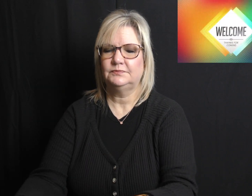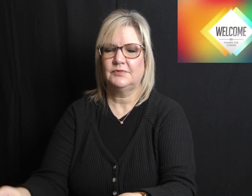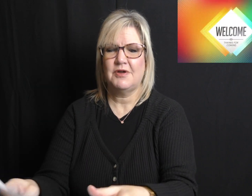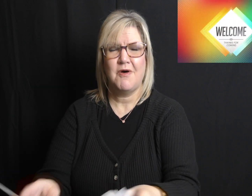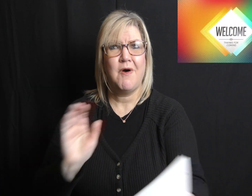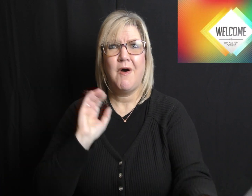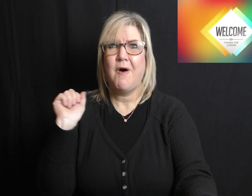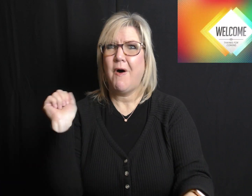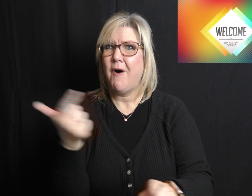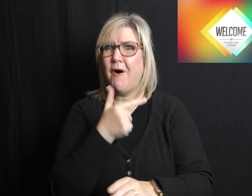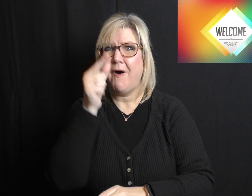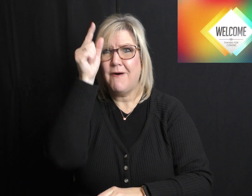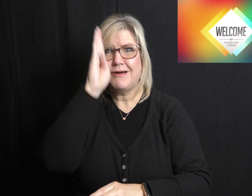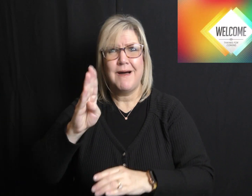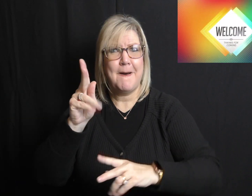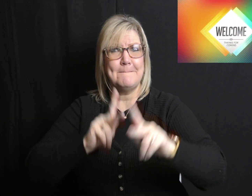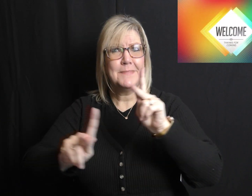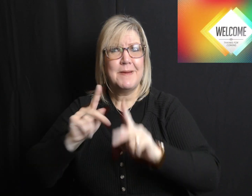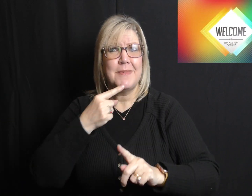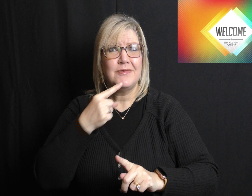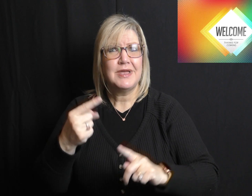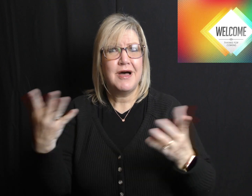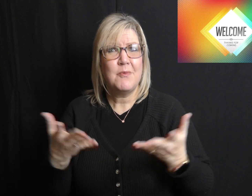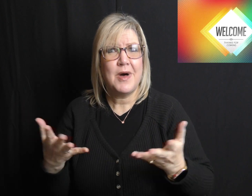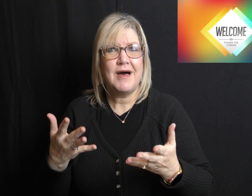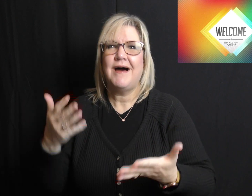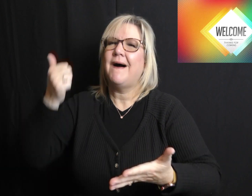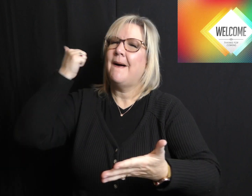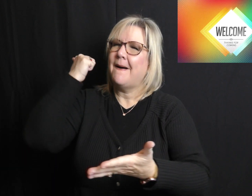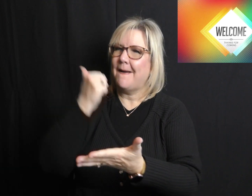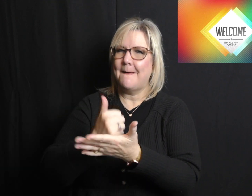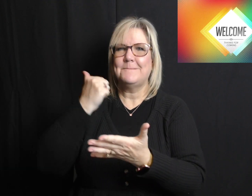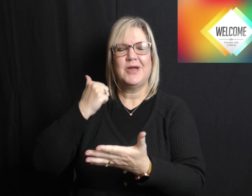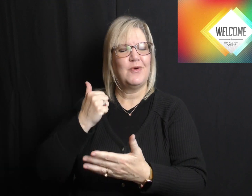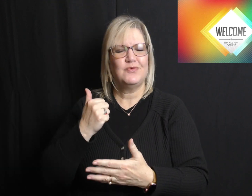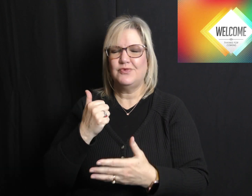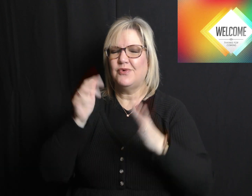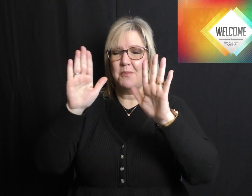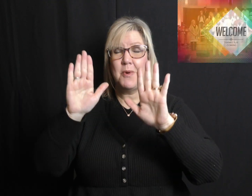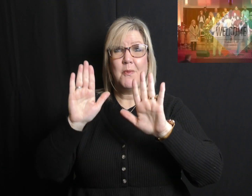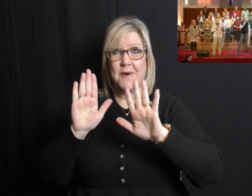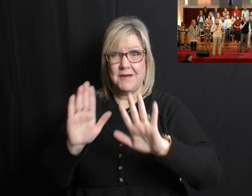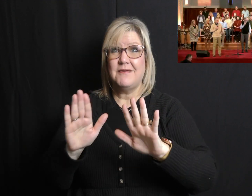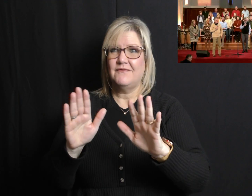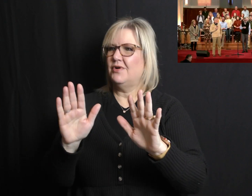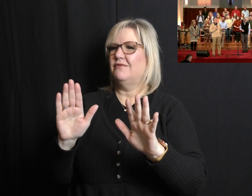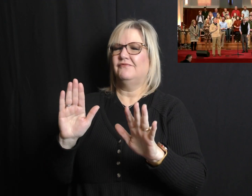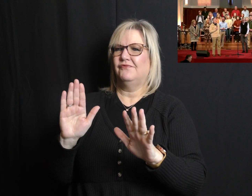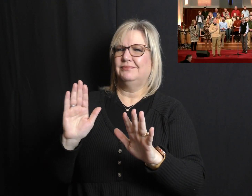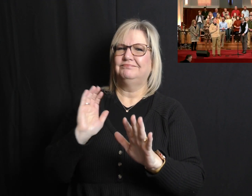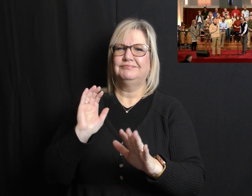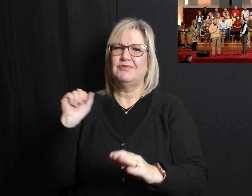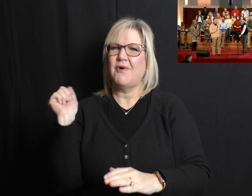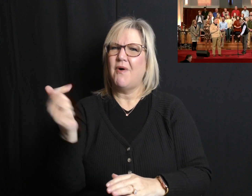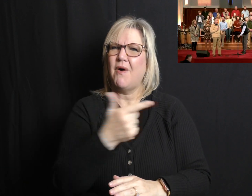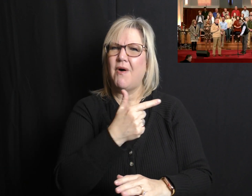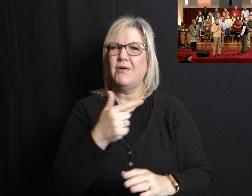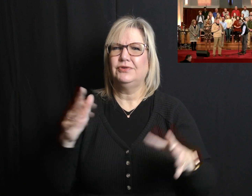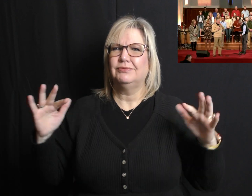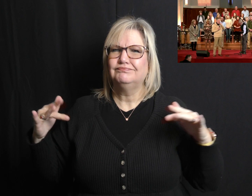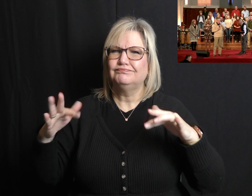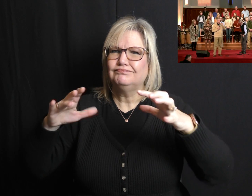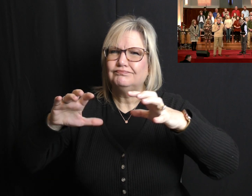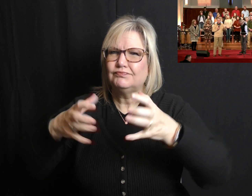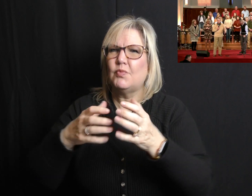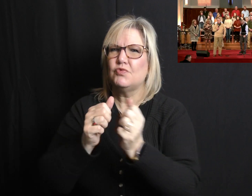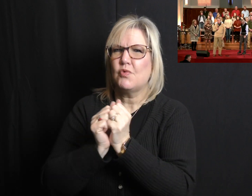God's people said. Amen. What a great day it is to gather and to be able to praise the Lord and just lift him up for all that he has done